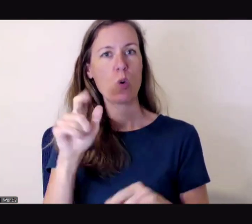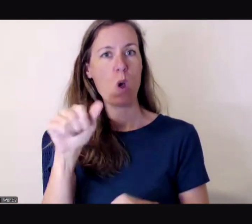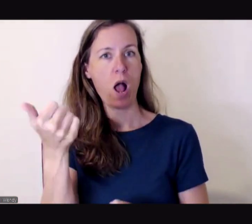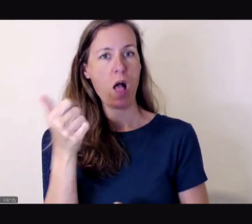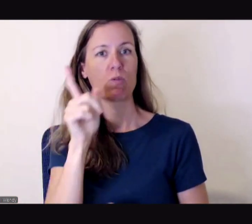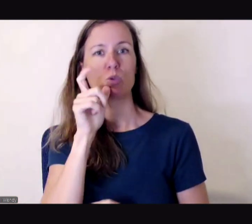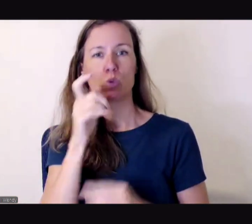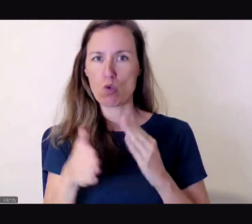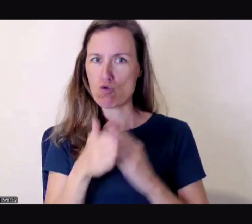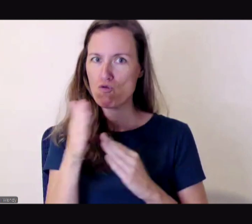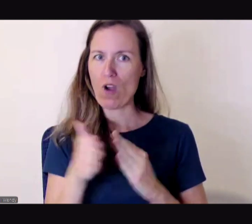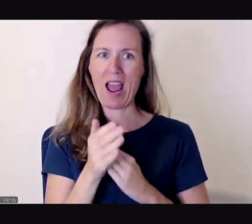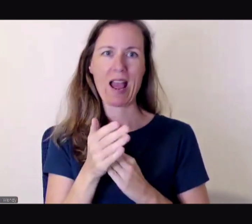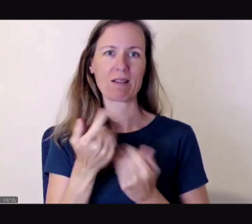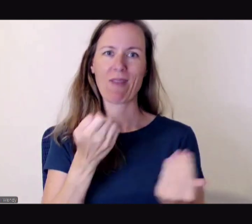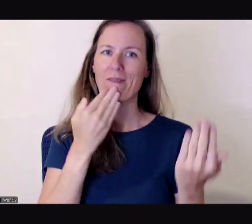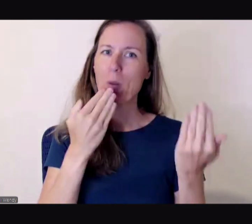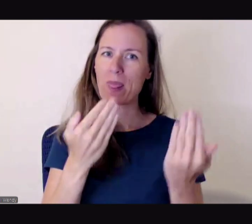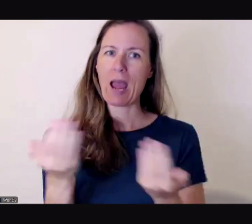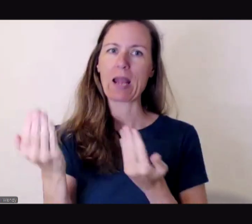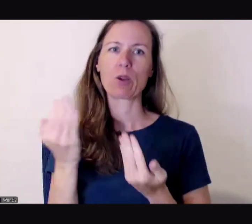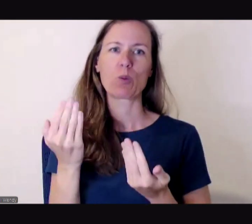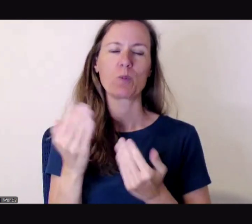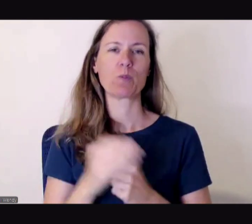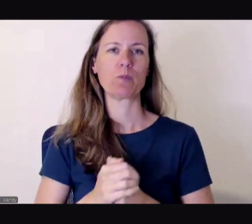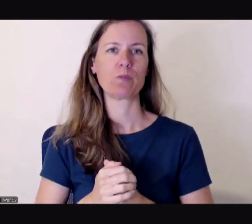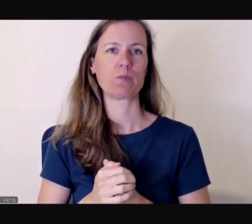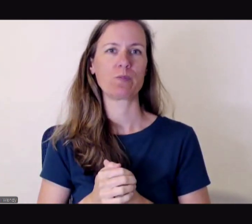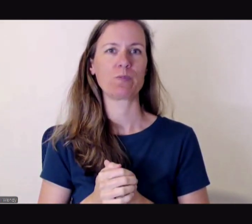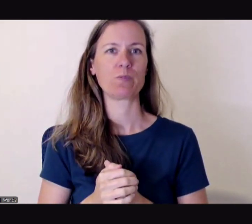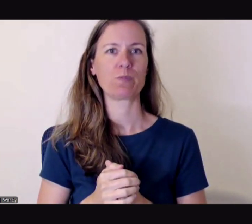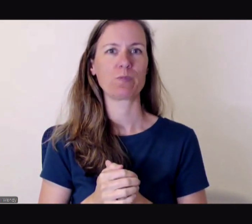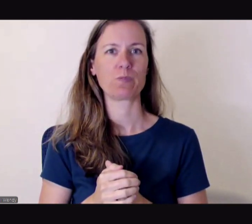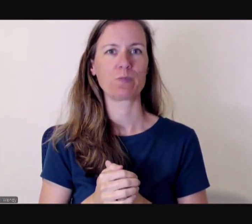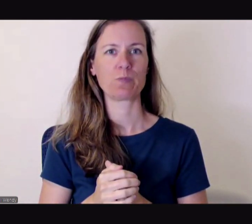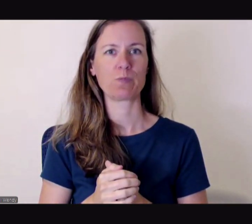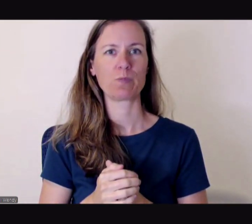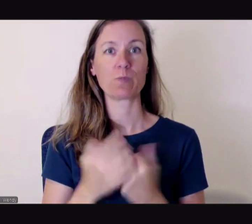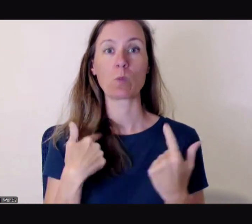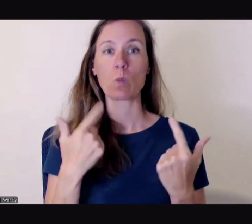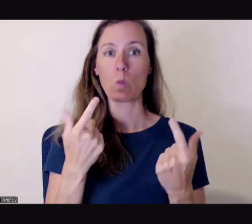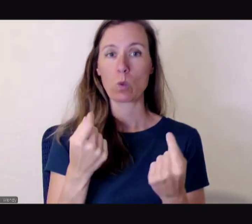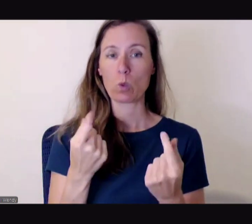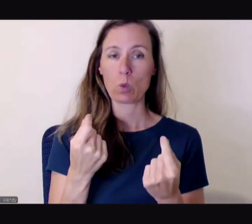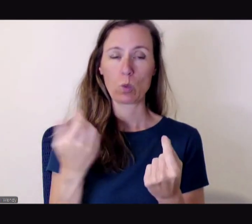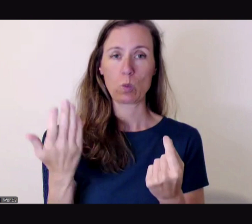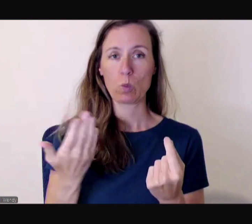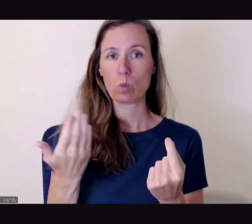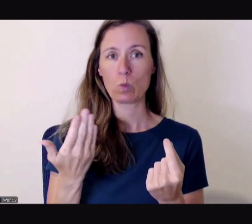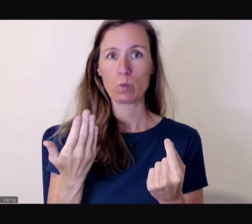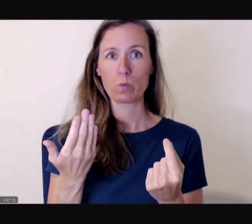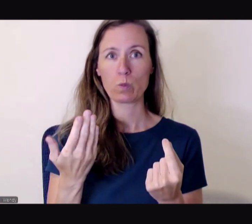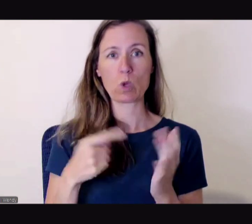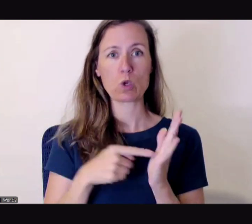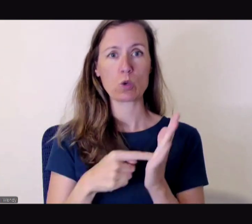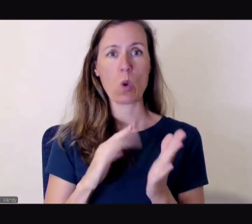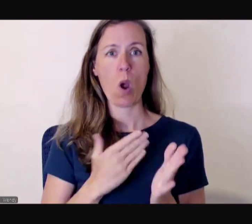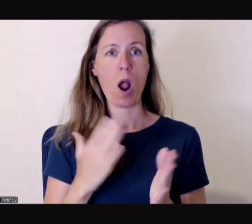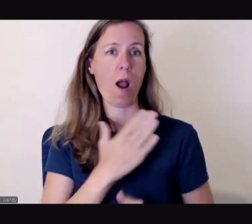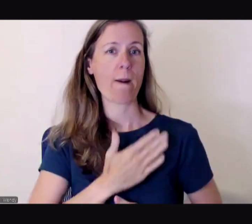We thank you. And what we're going to do as part of to show our